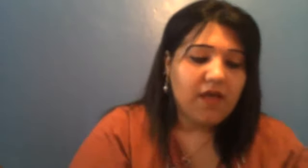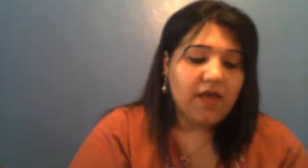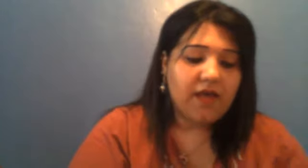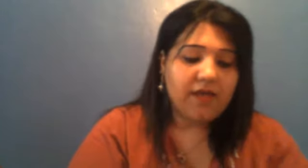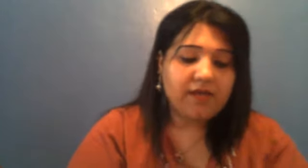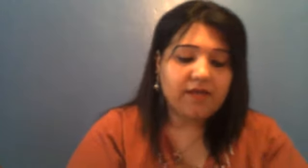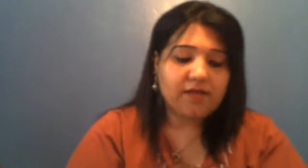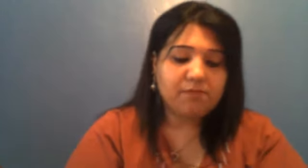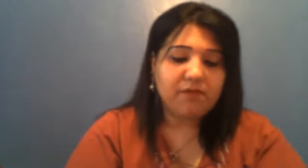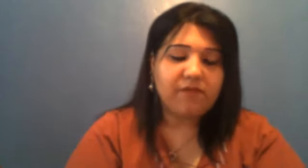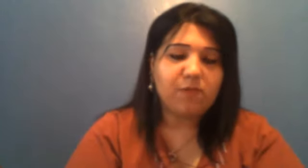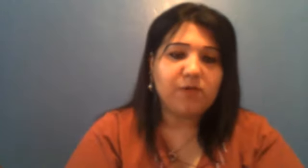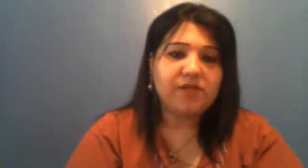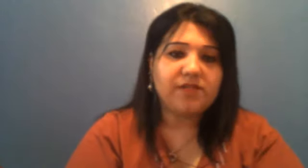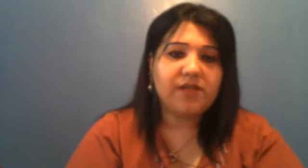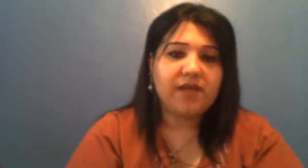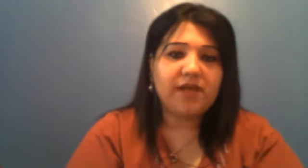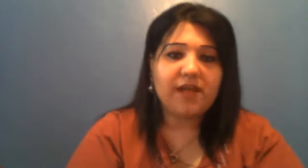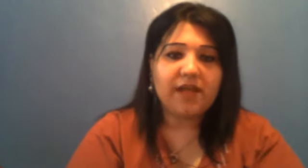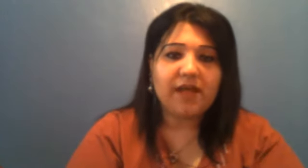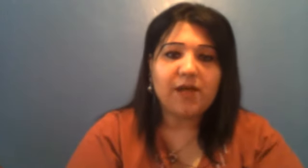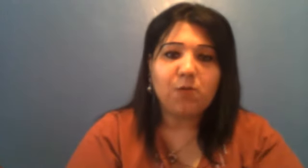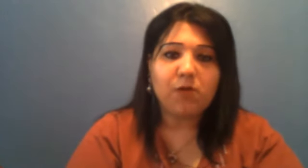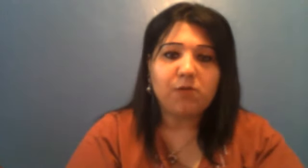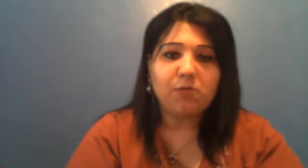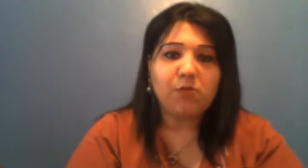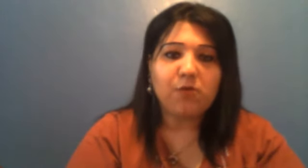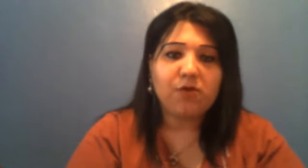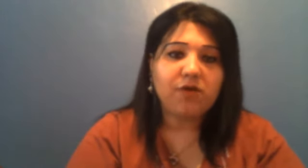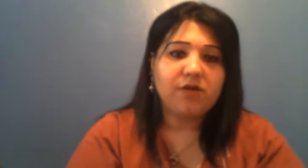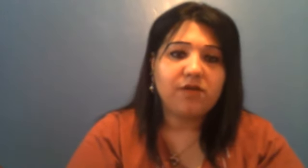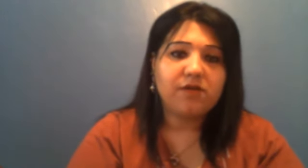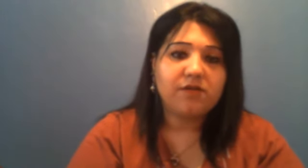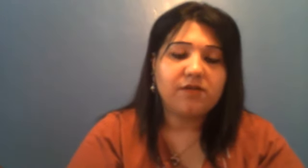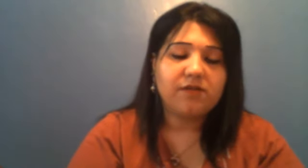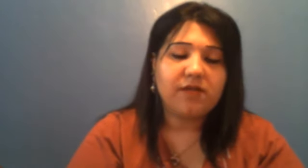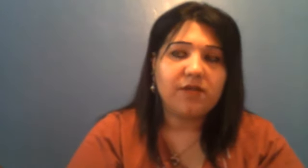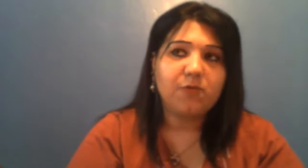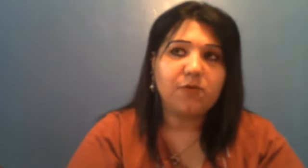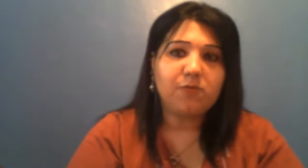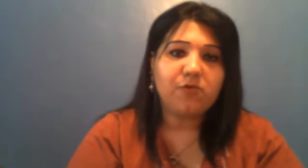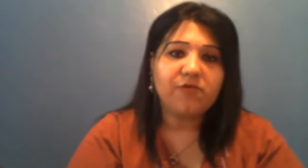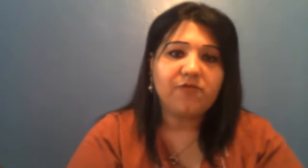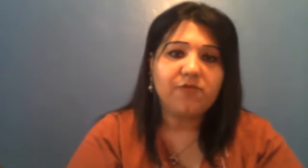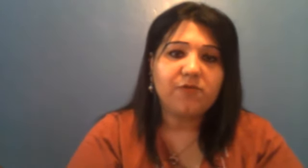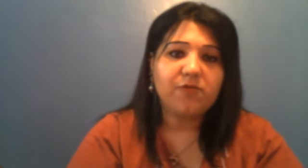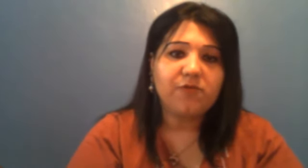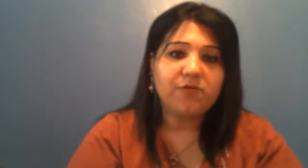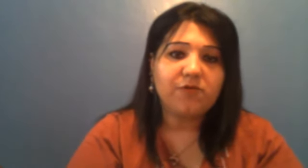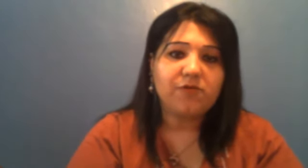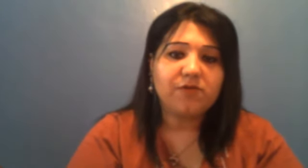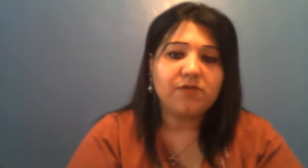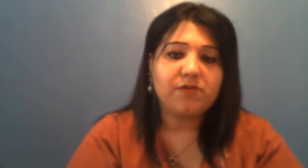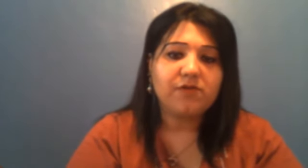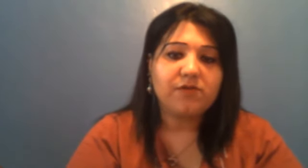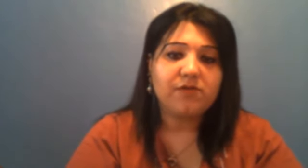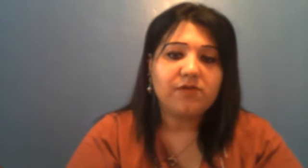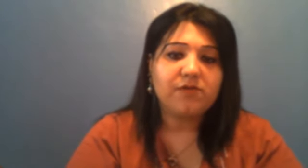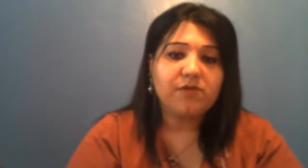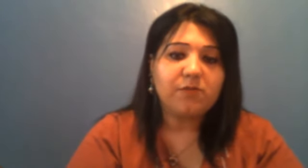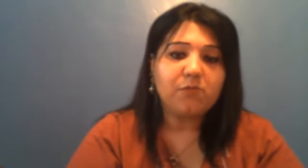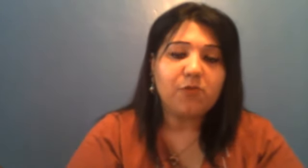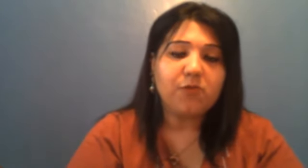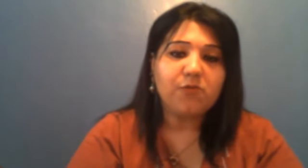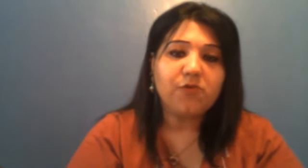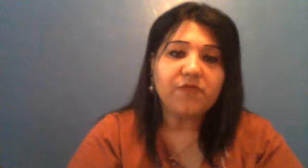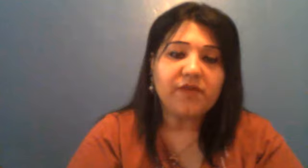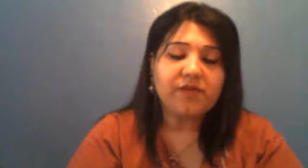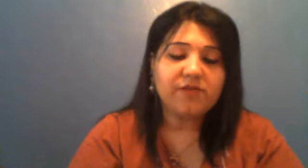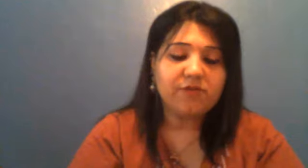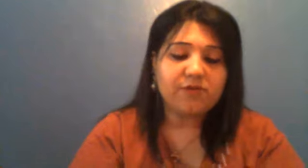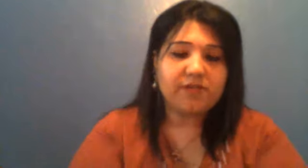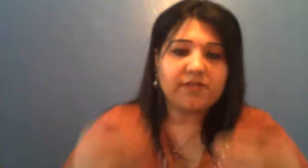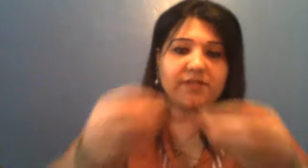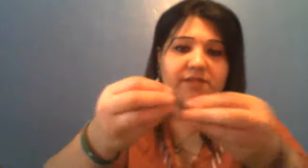And, um, if you wanna say, like, I want more, like, you want more food, or more movies, you go like this.